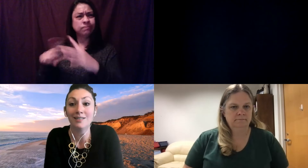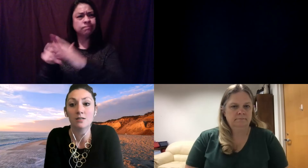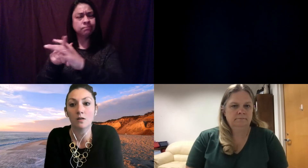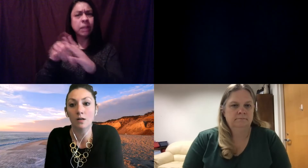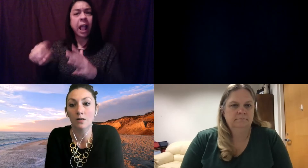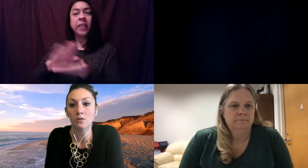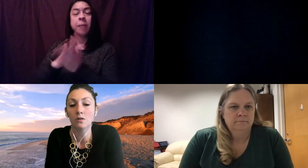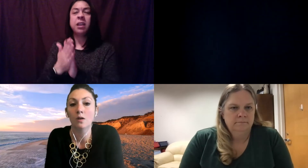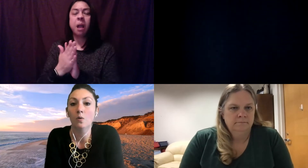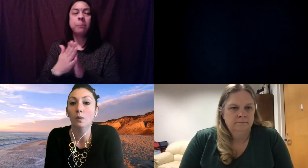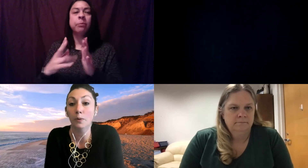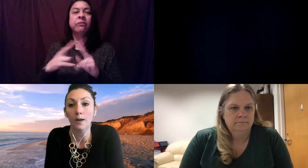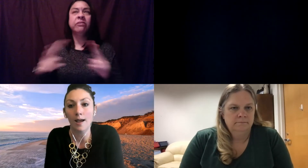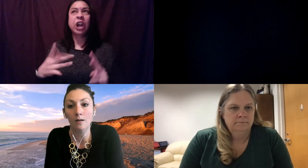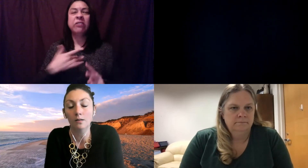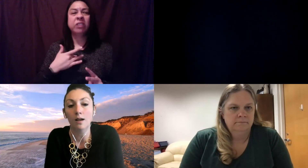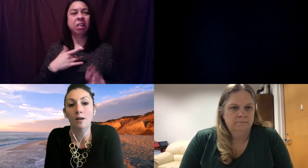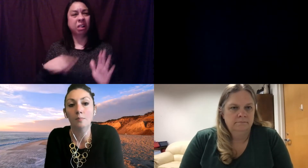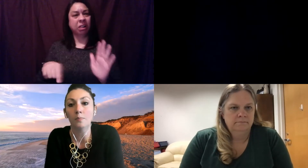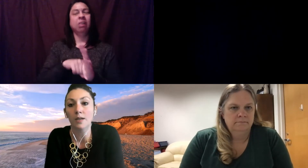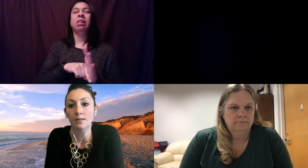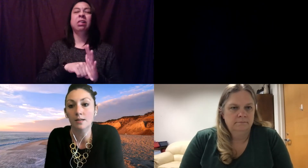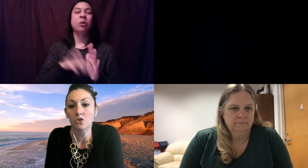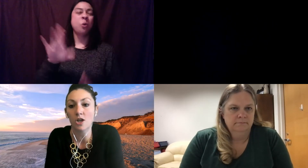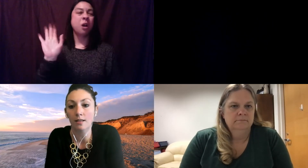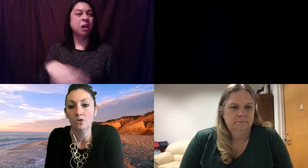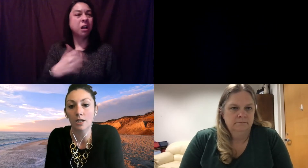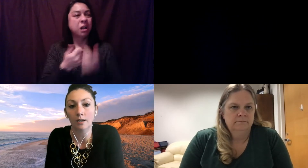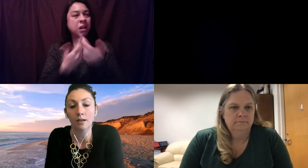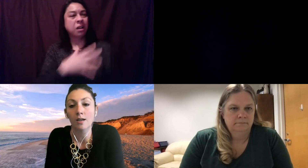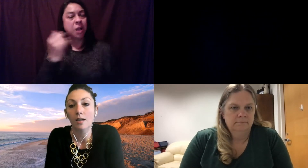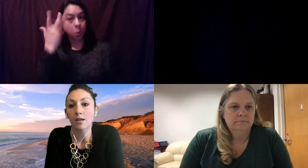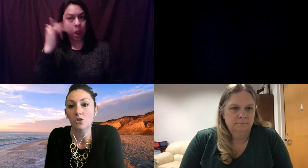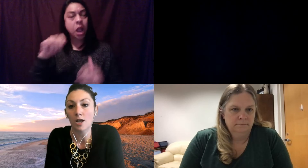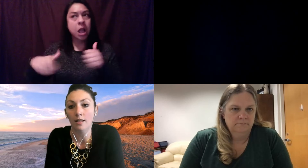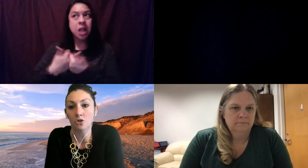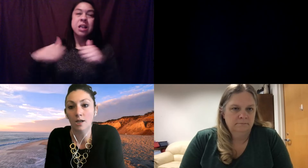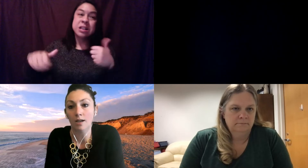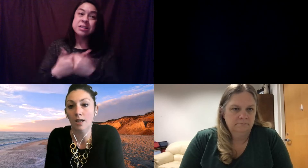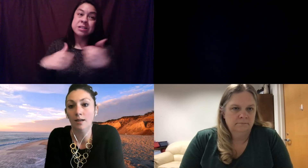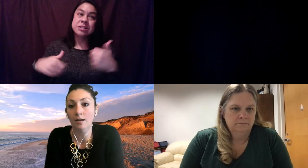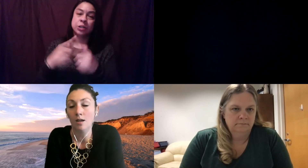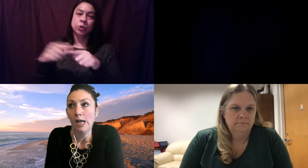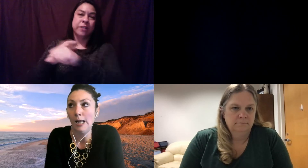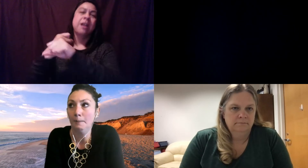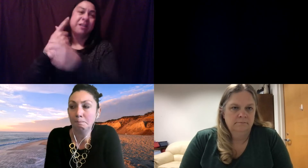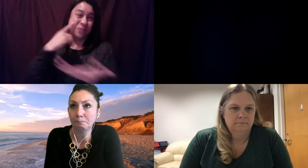very discouraged or burnt out because it is challenging. It is challenging.